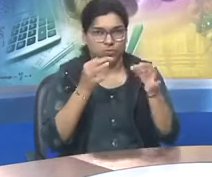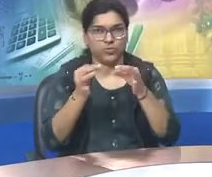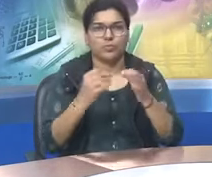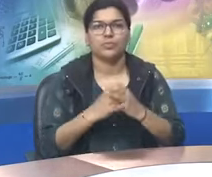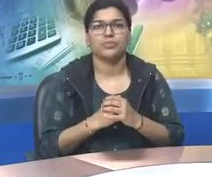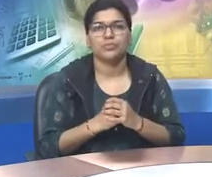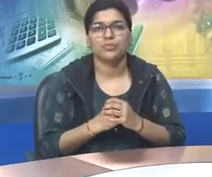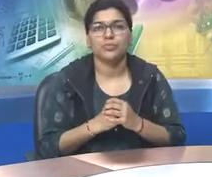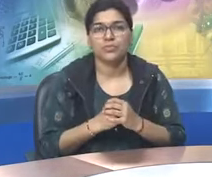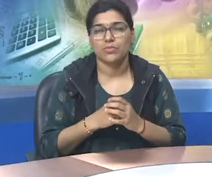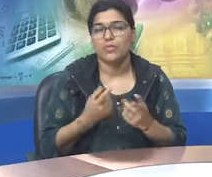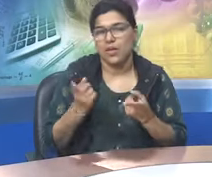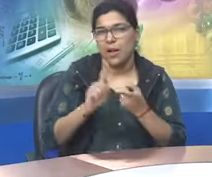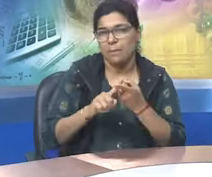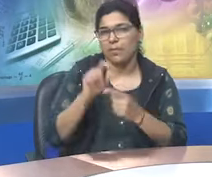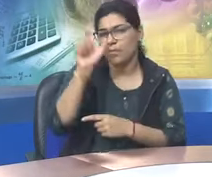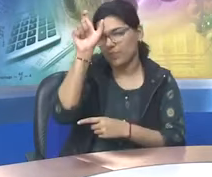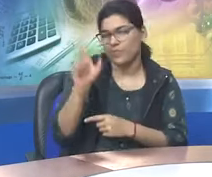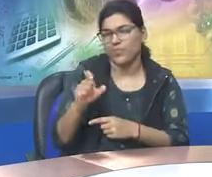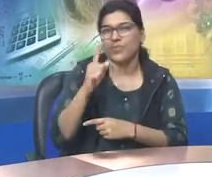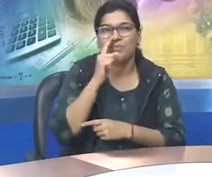Let us now understand the meaning of these lines.